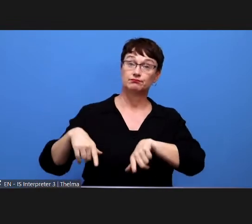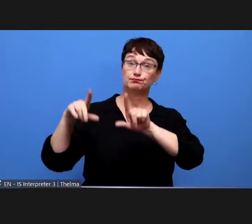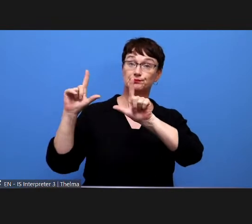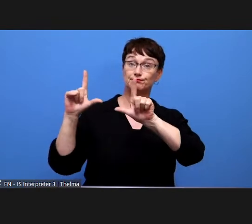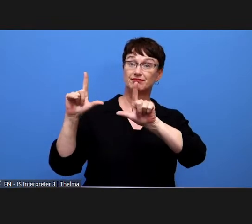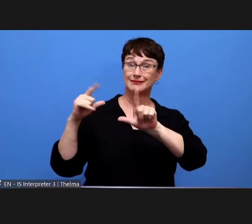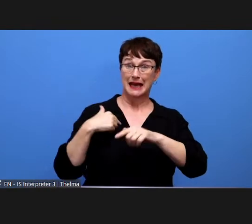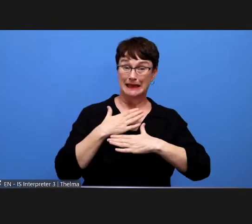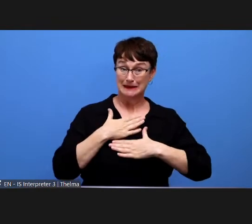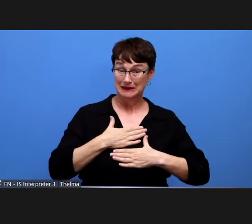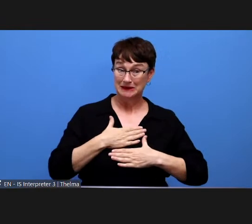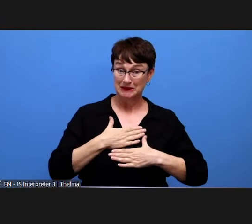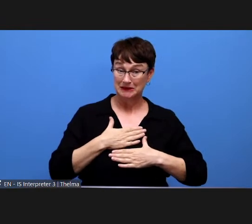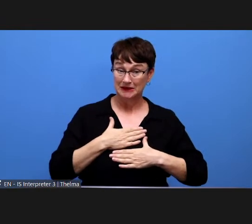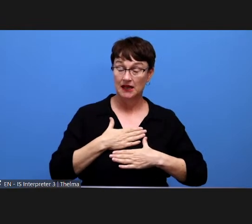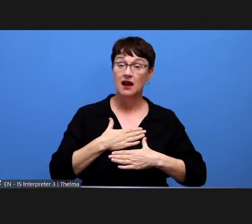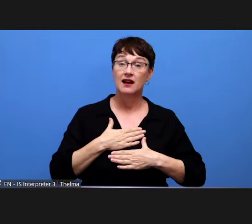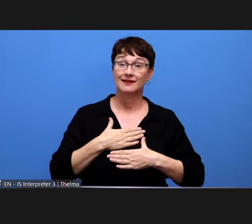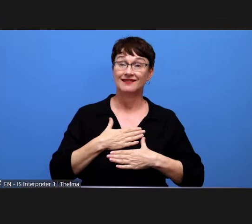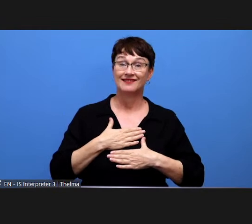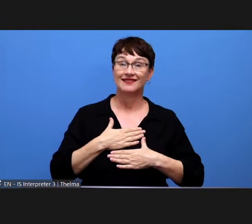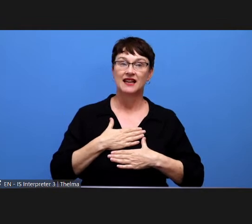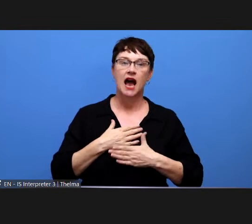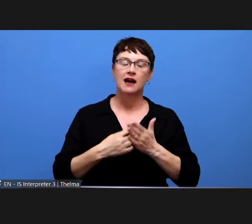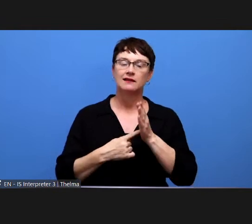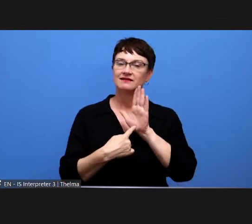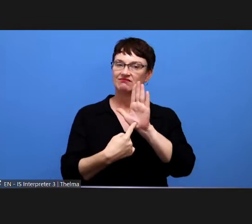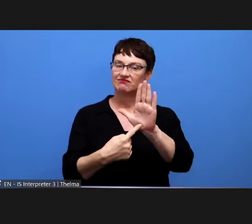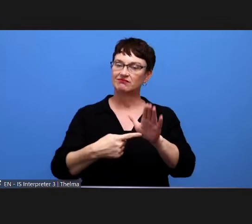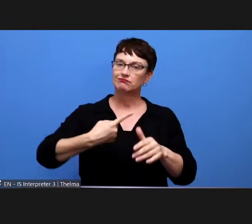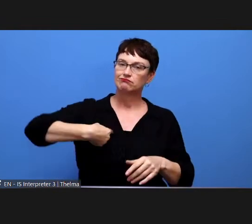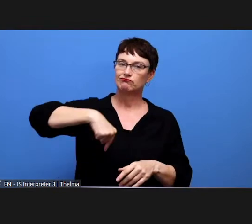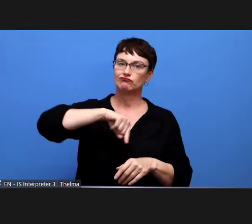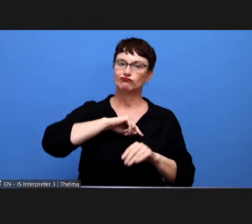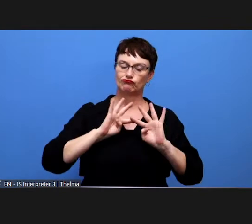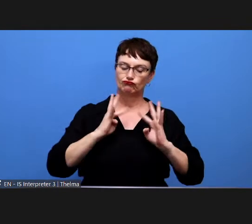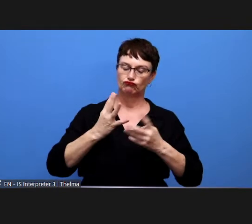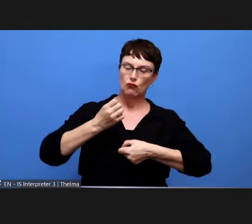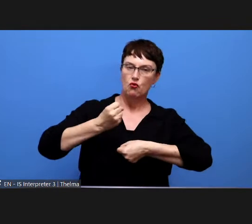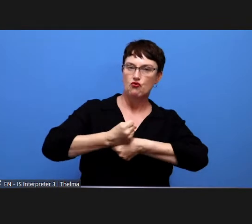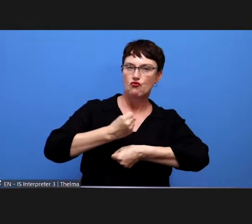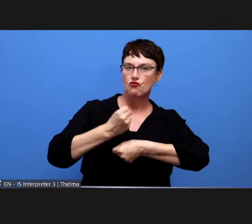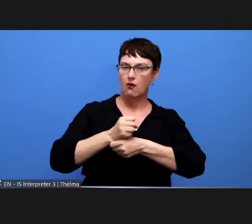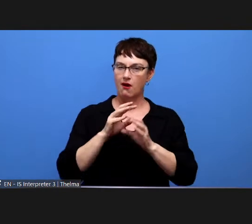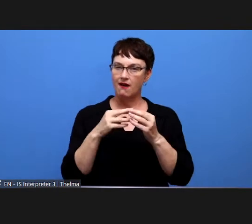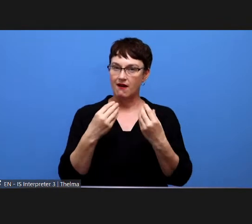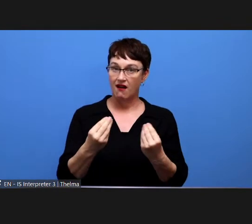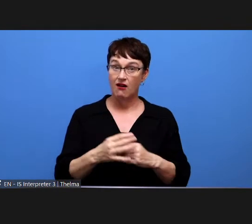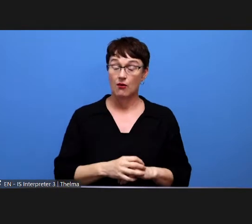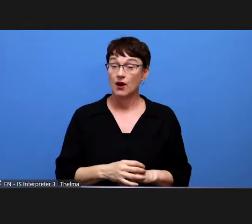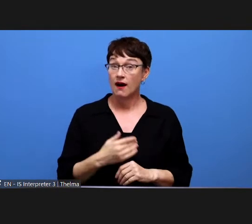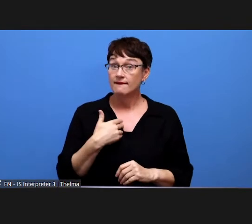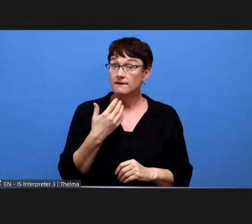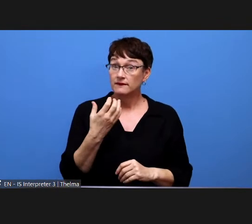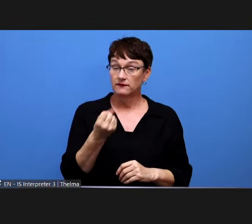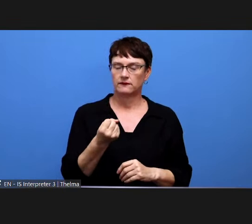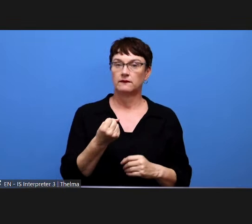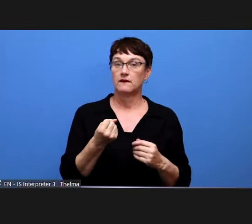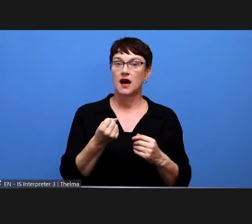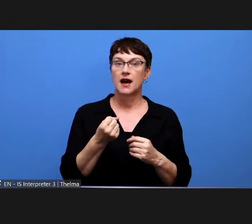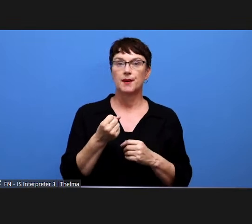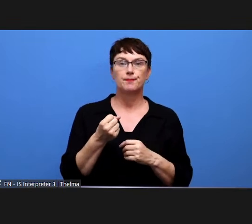had the honor to have the Minister of Hydraulics and Sanitation of Niger His Excellency